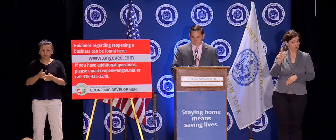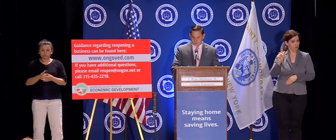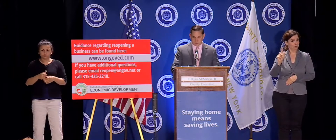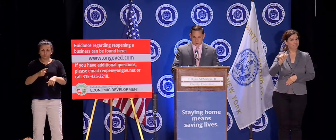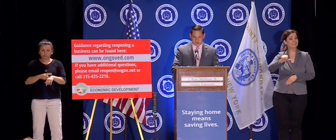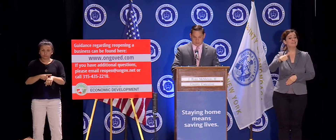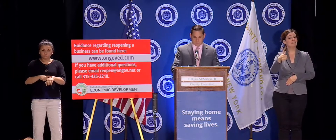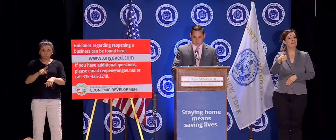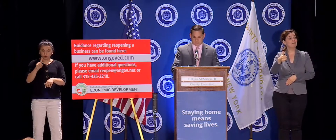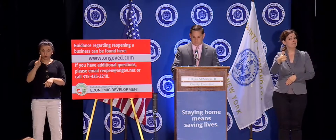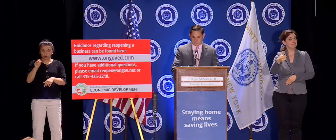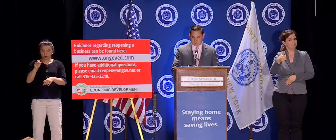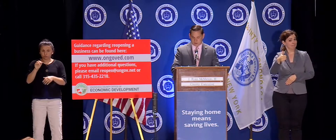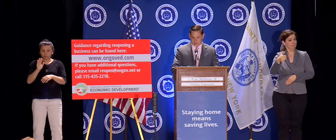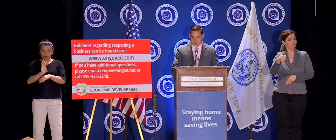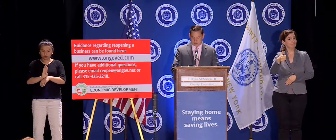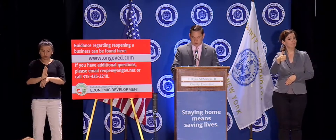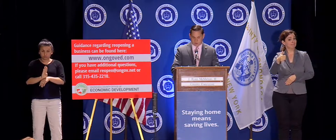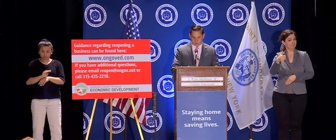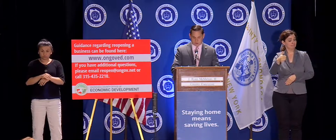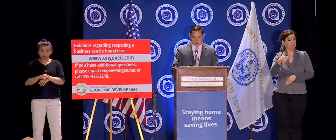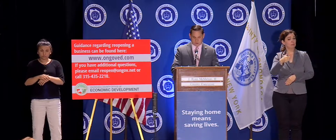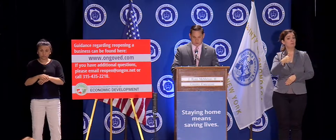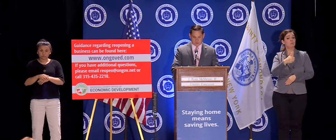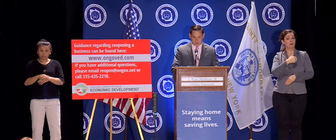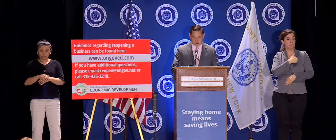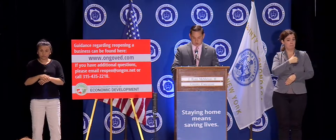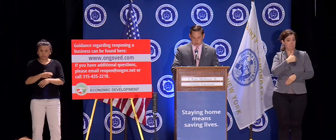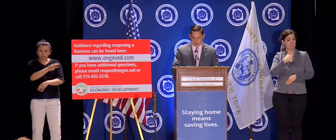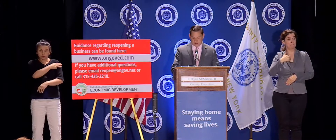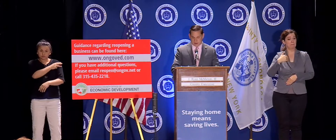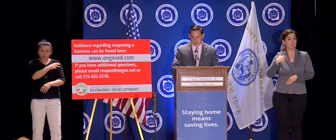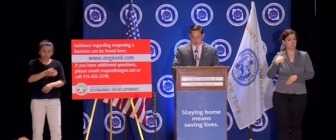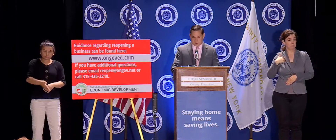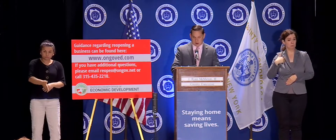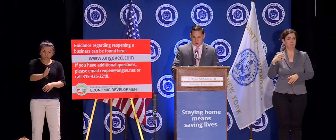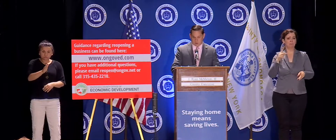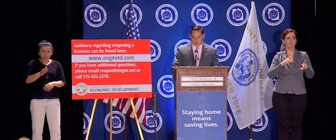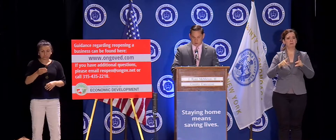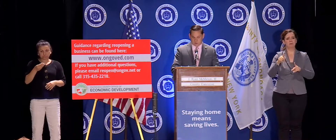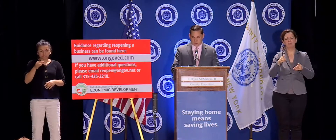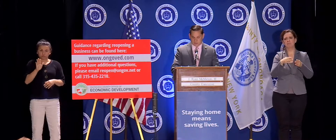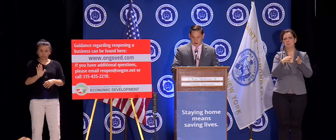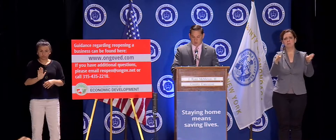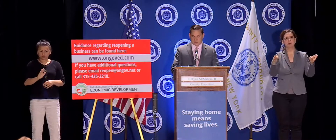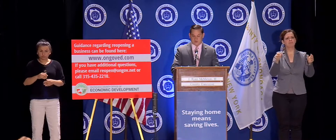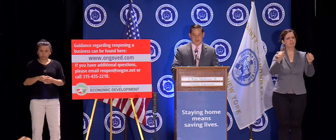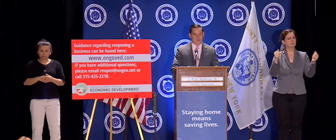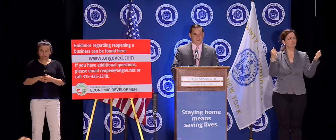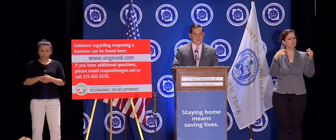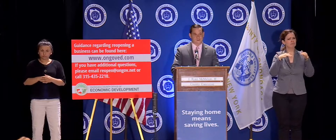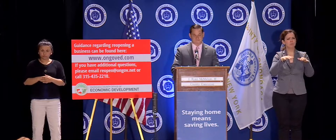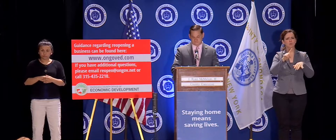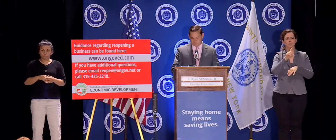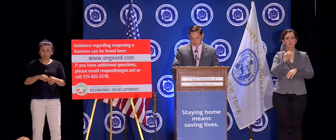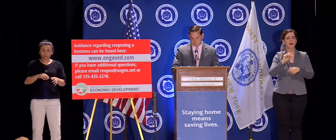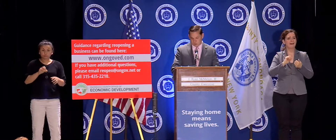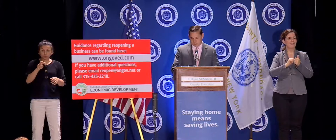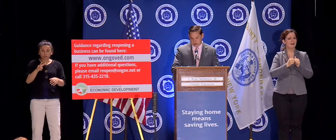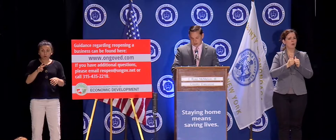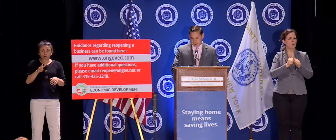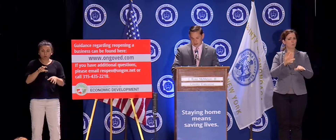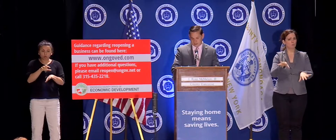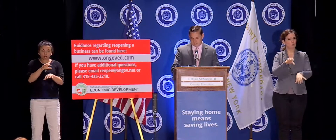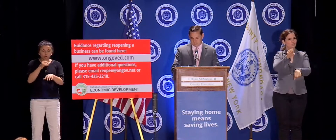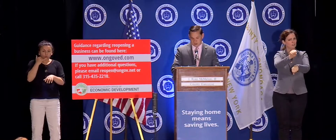a.m. Members of the public will certainly be able to go to the zoo again. It will be by reservations, will